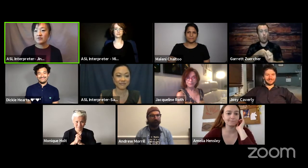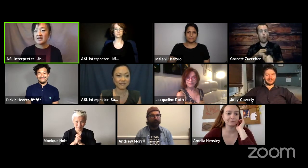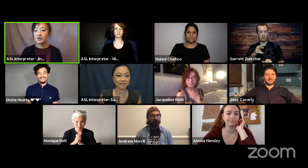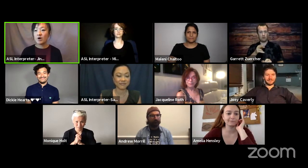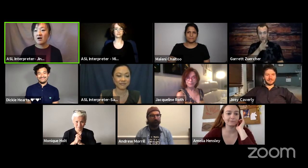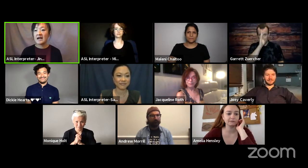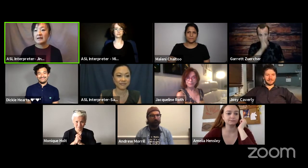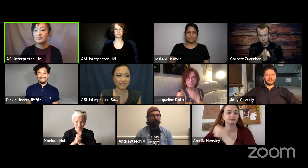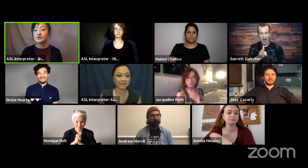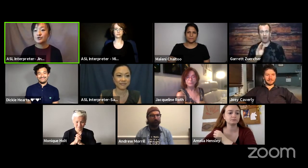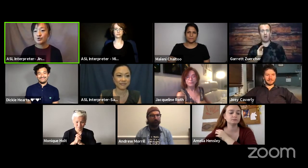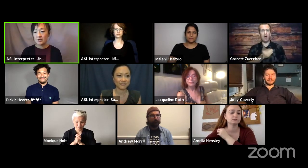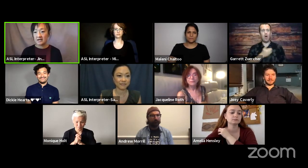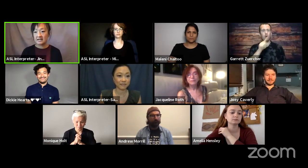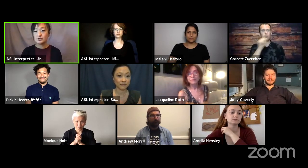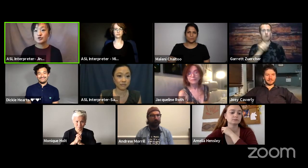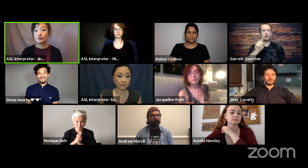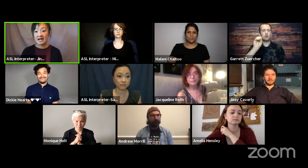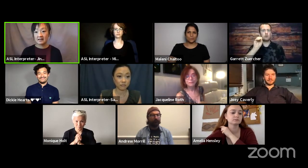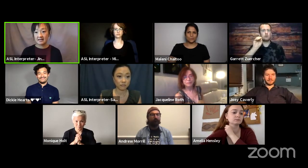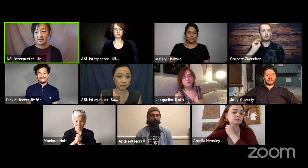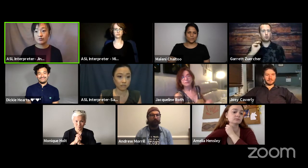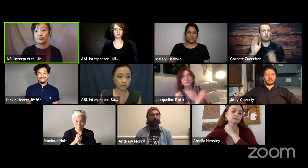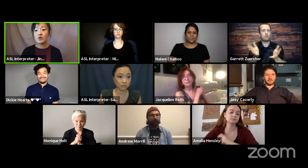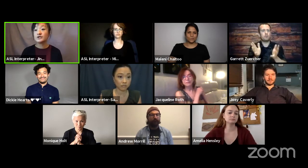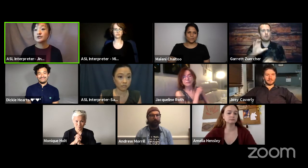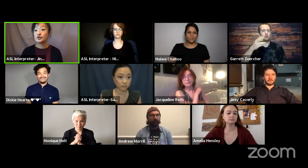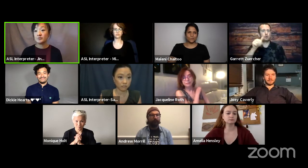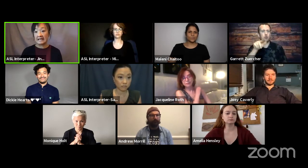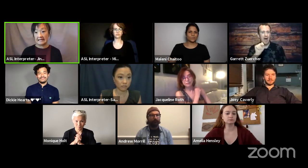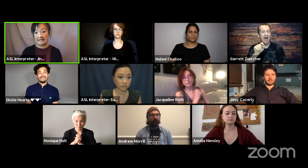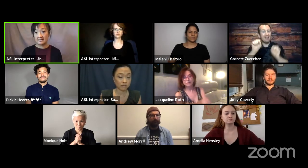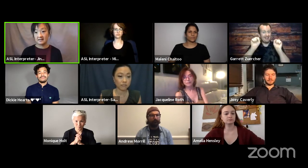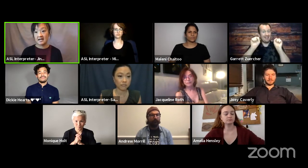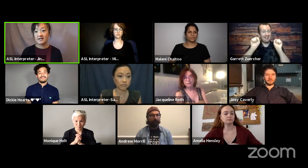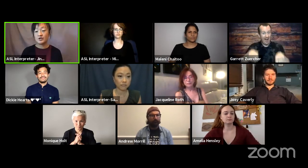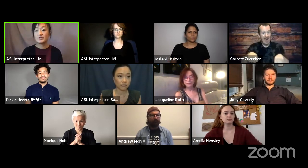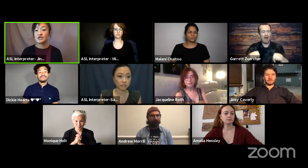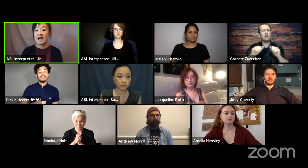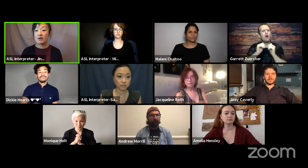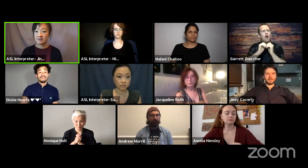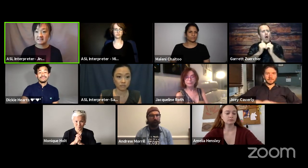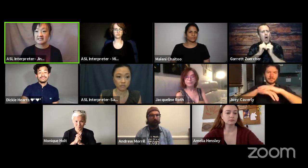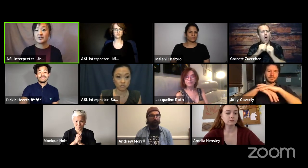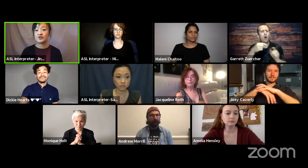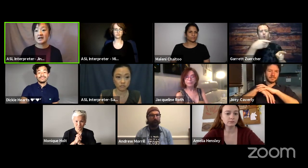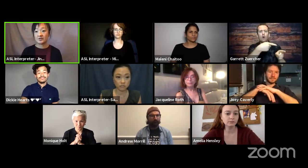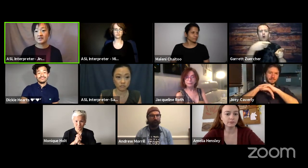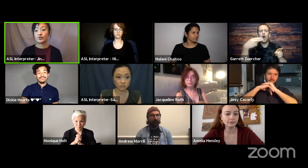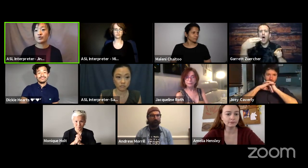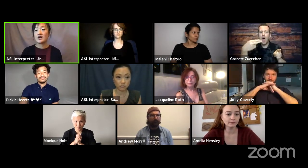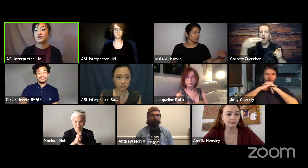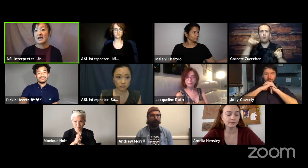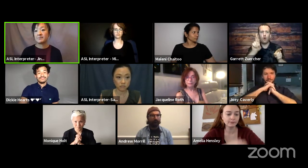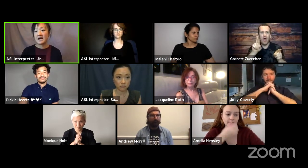that you are able to join directly through our Zoom link, and you can chat with us and interact with us through our chat box.